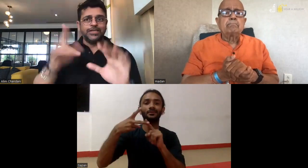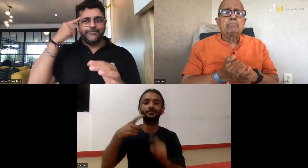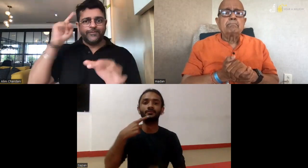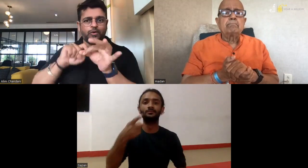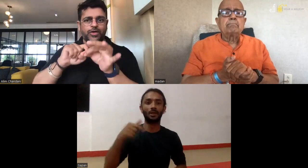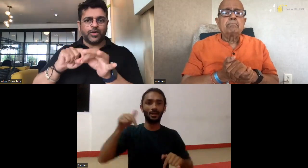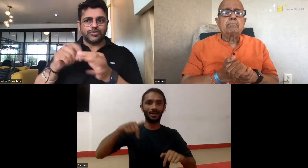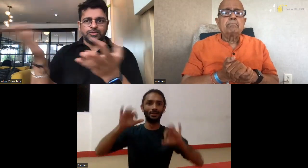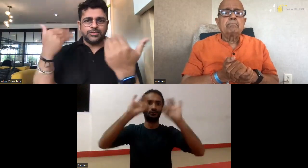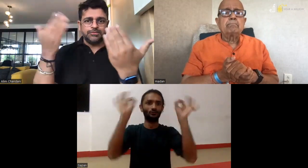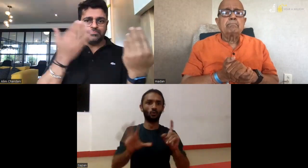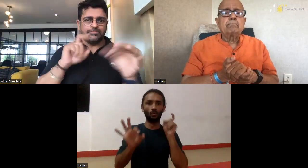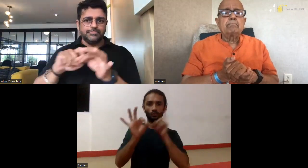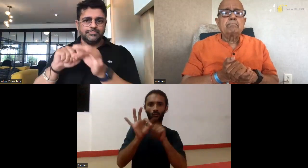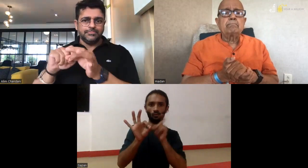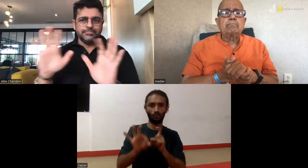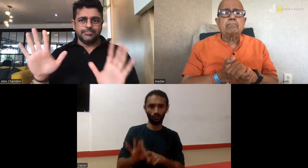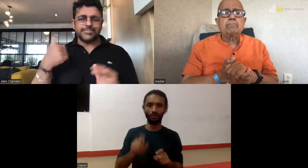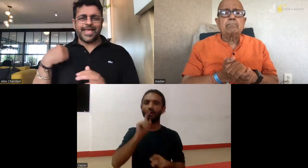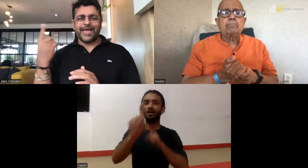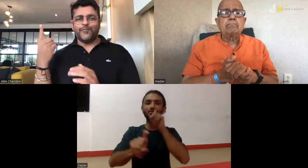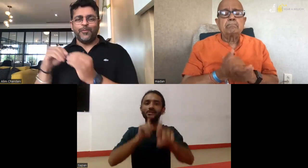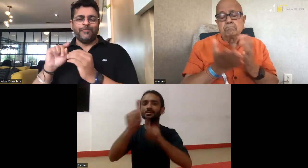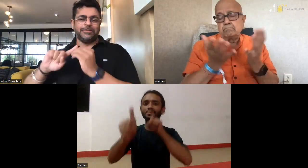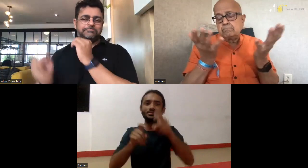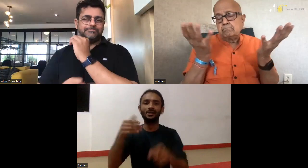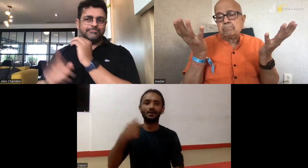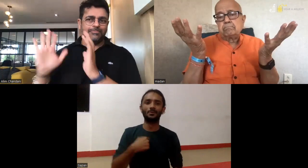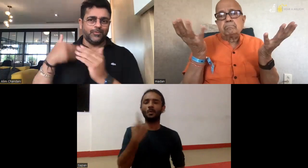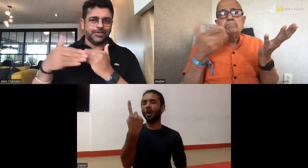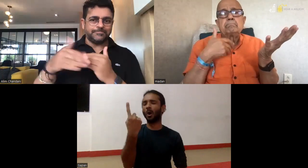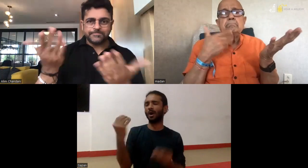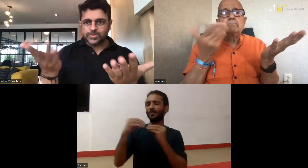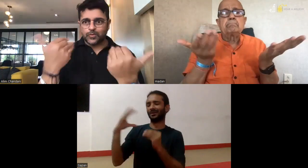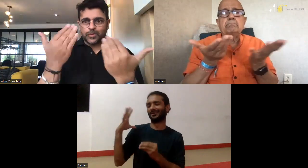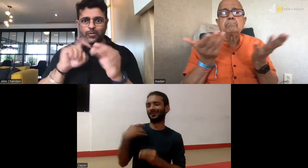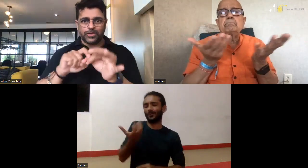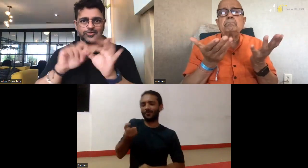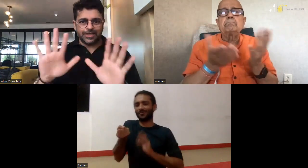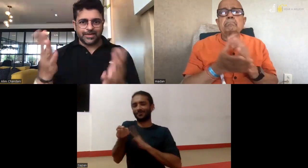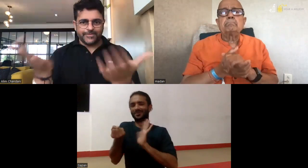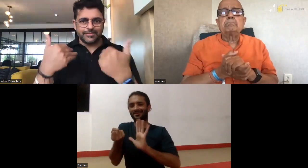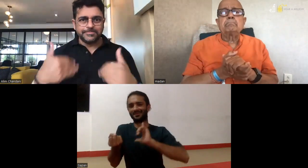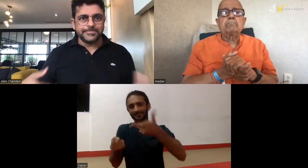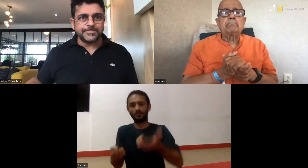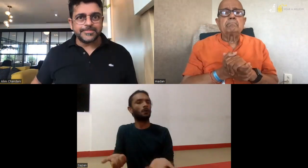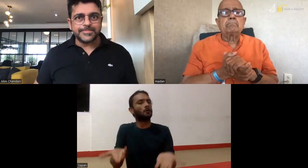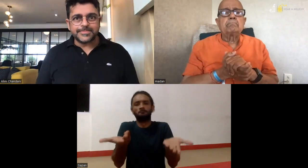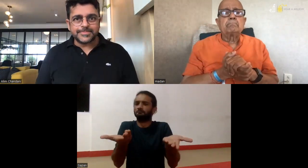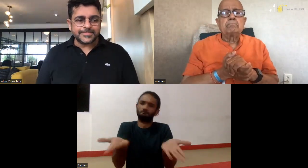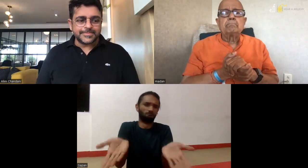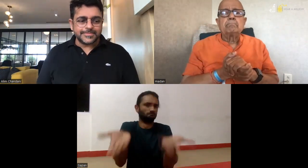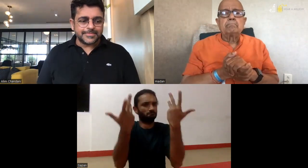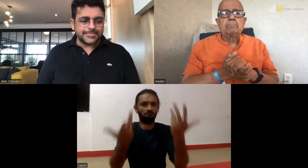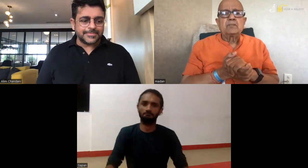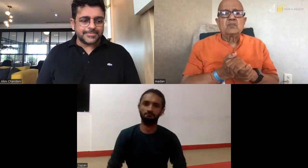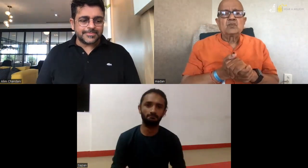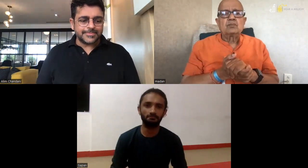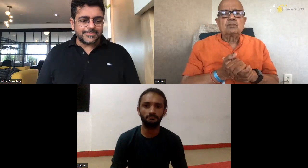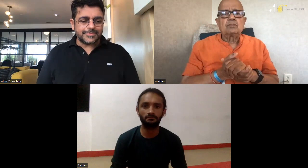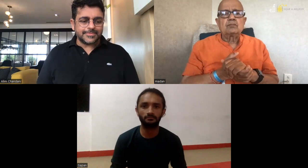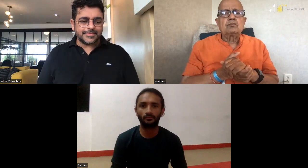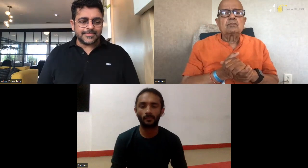have, I mean the things for which you have struggled in your life. So if you have a hearing person